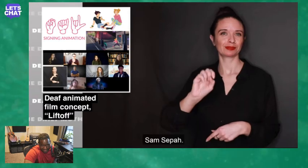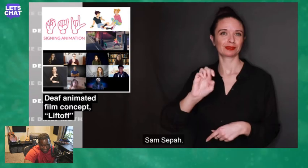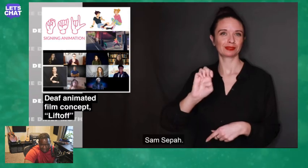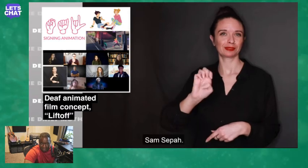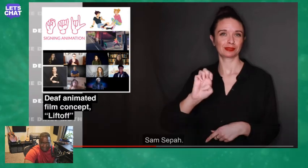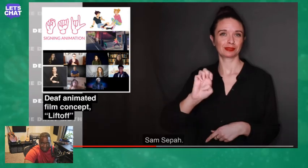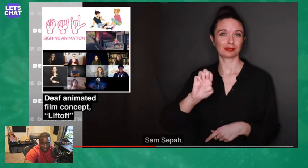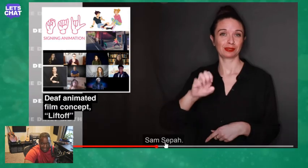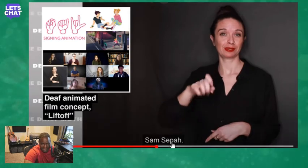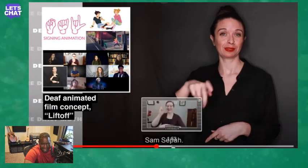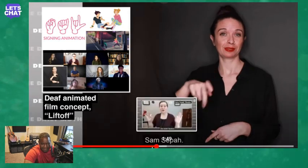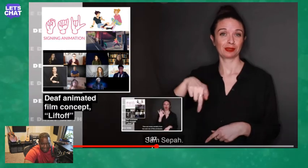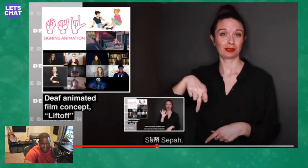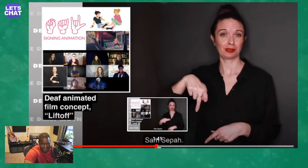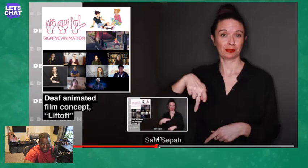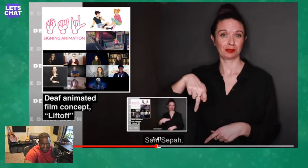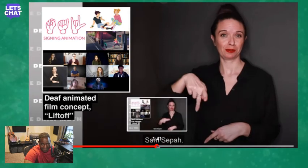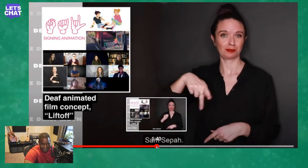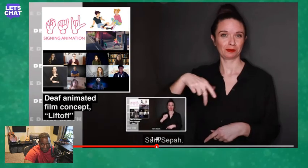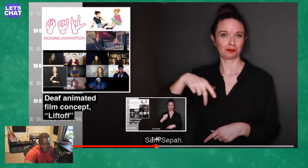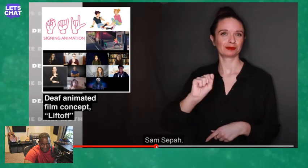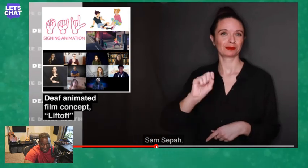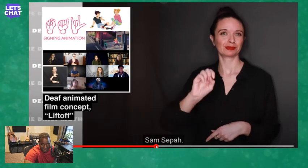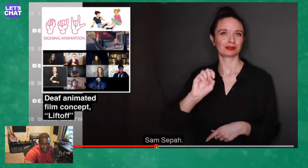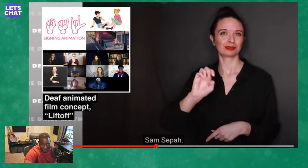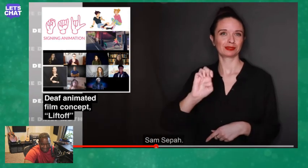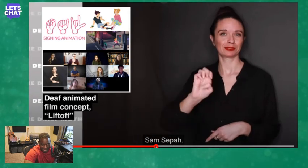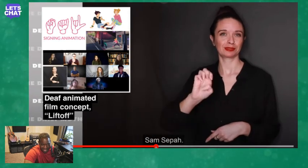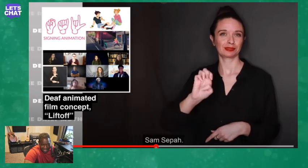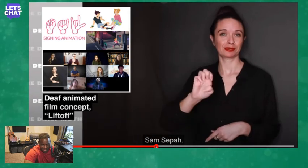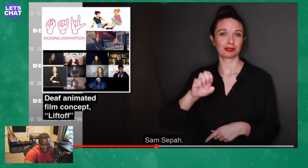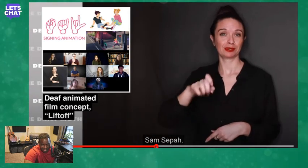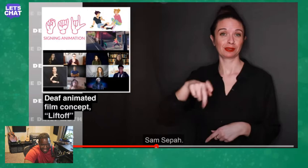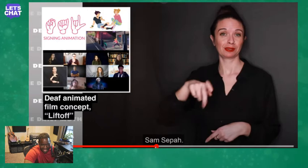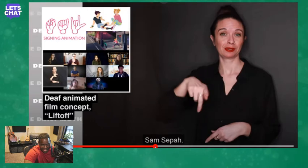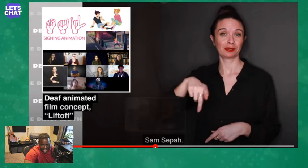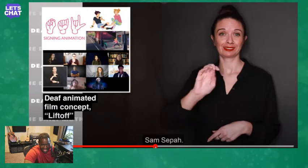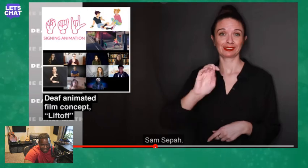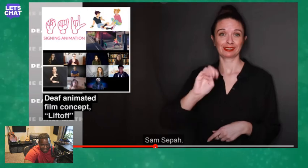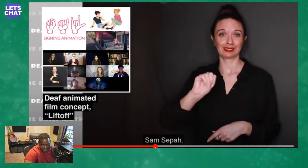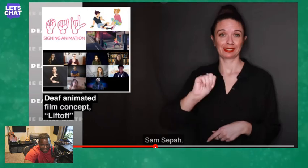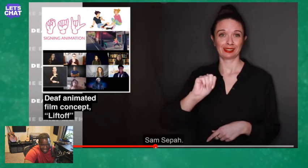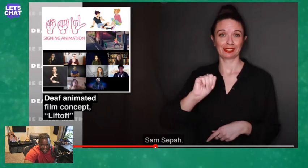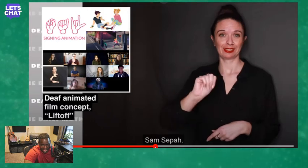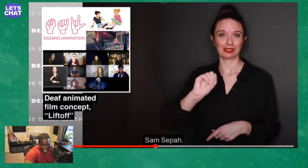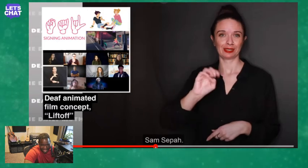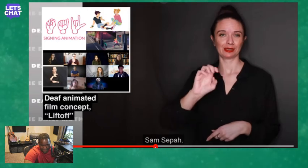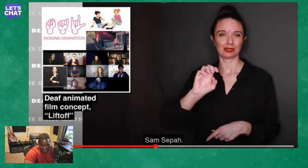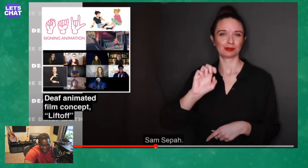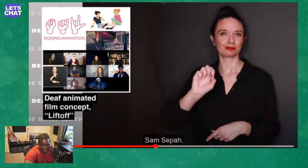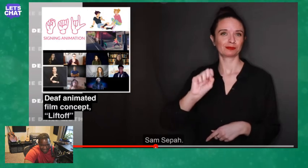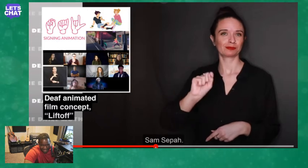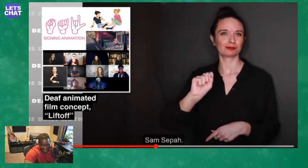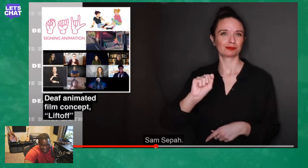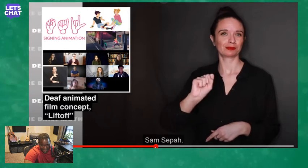R. Ooh, I messed up. Sorry. S A M